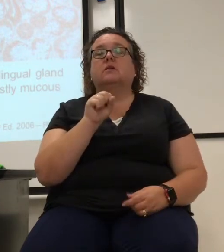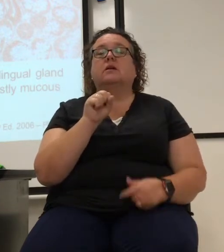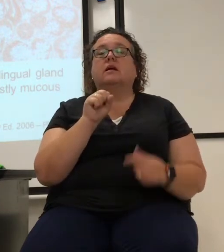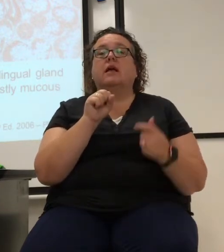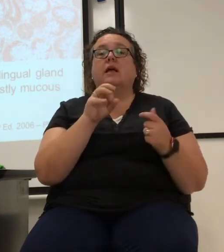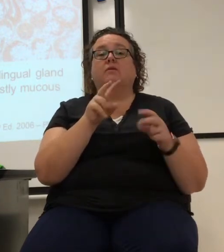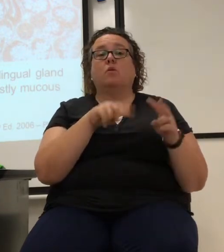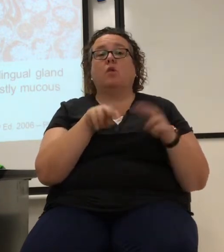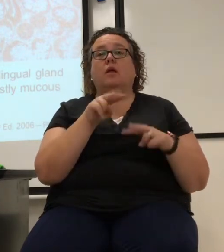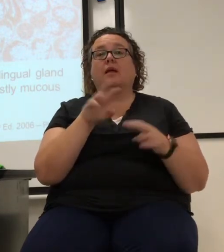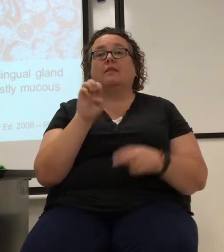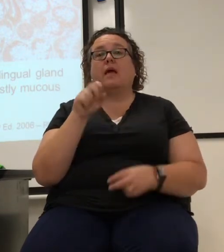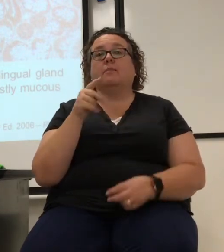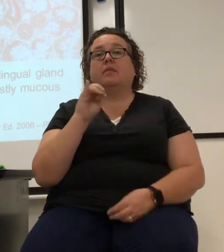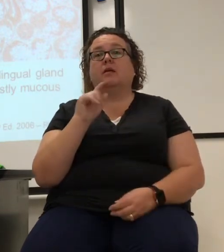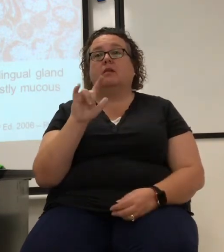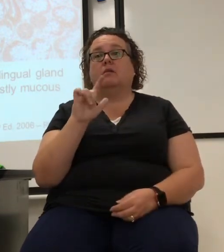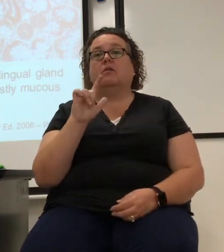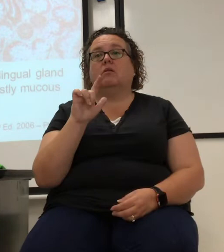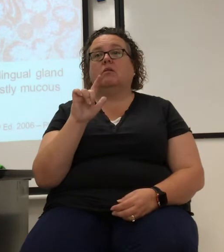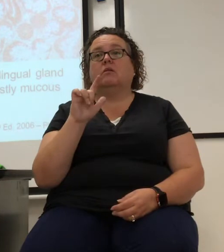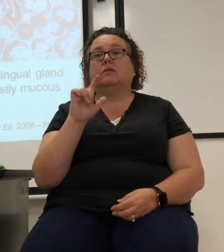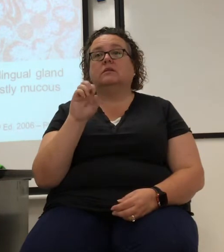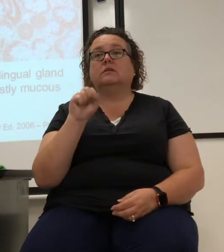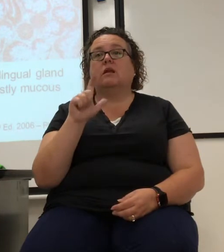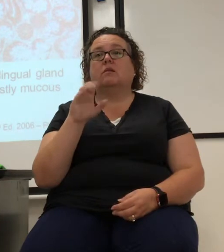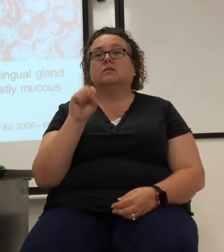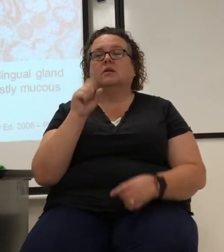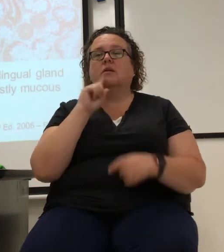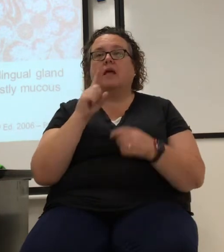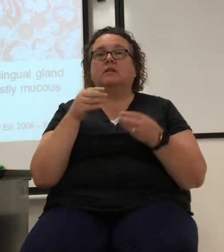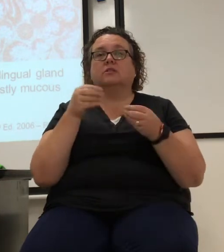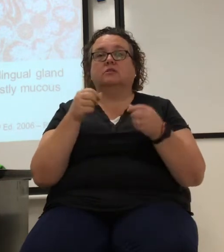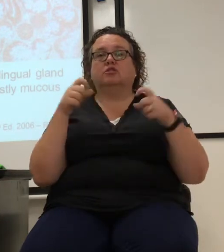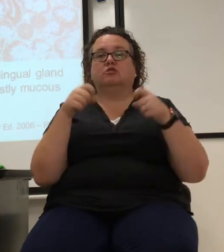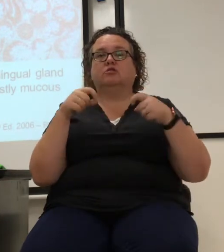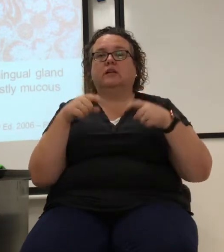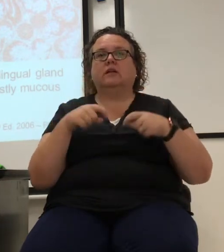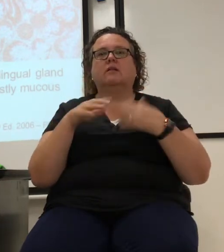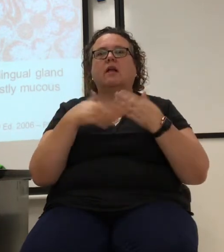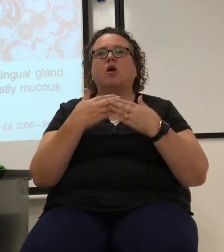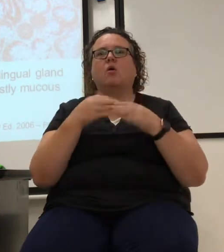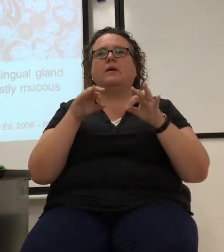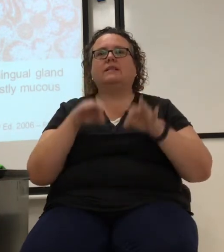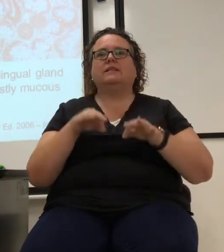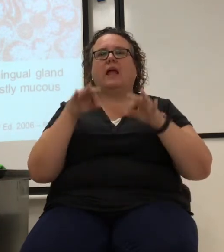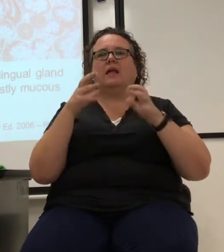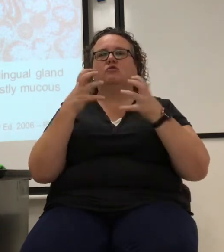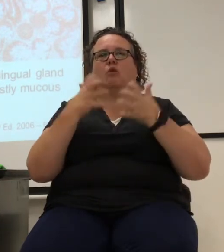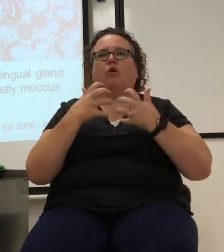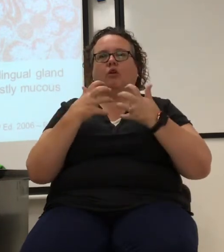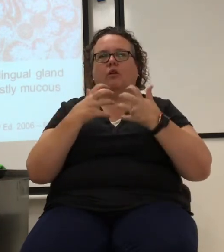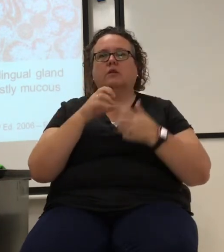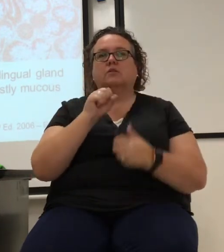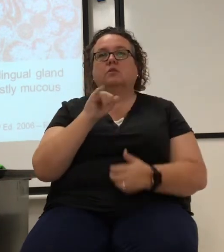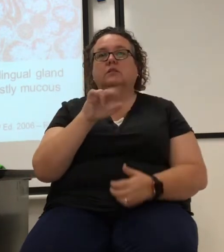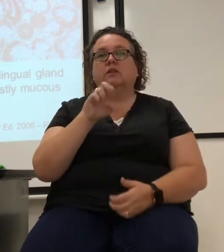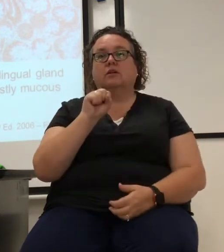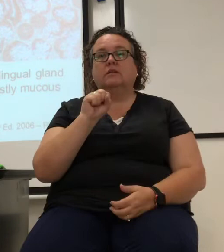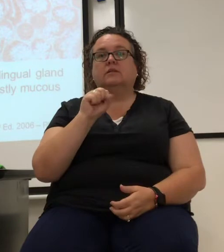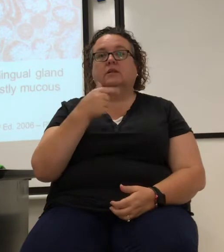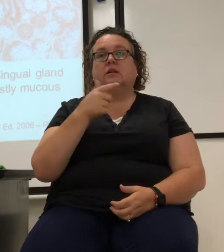the epithelial cells that secrete the serous saliva, they always stain dark. Okay, so serous